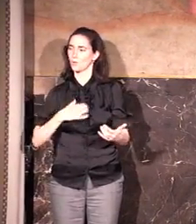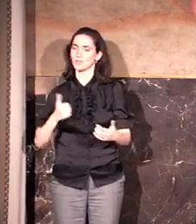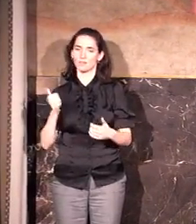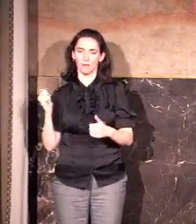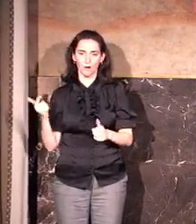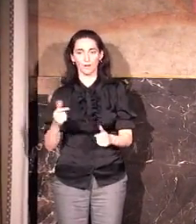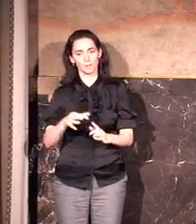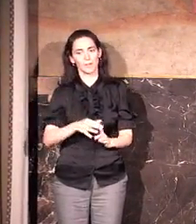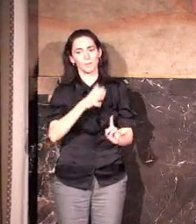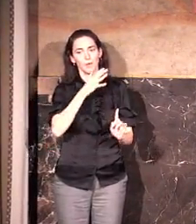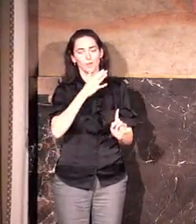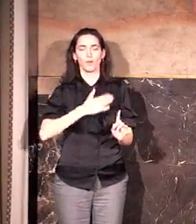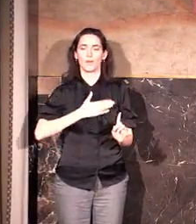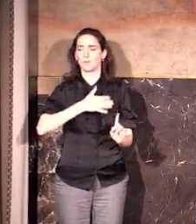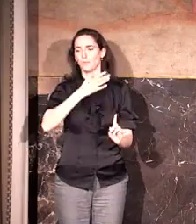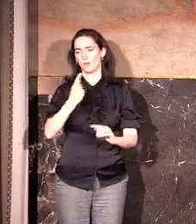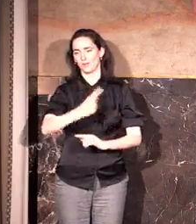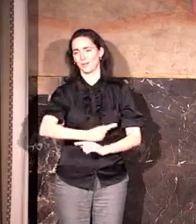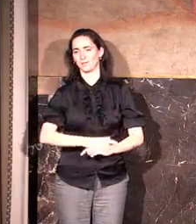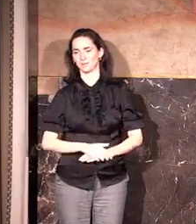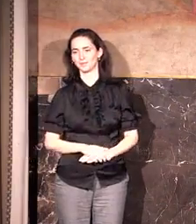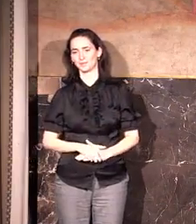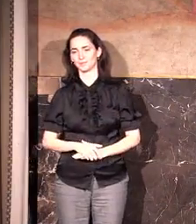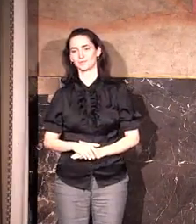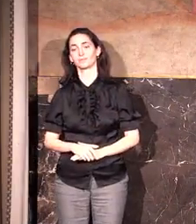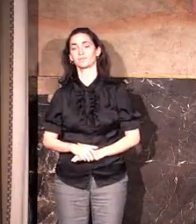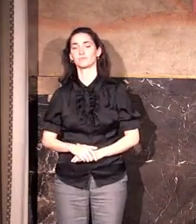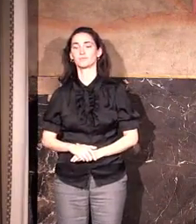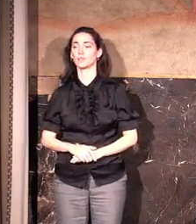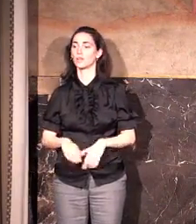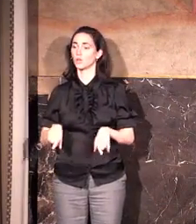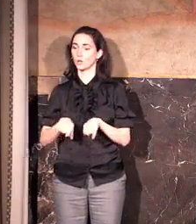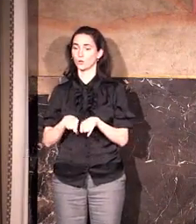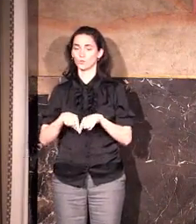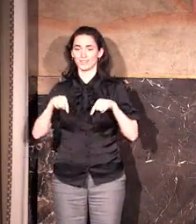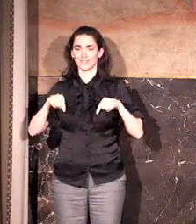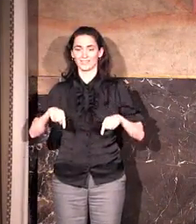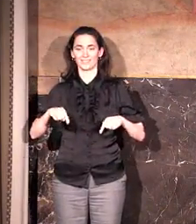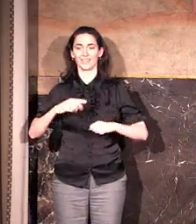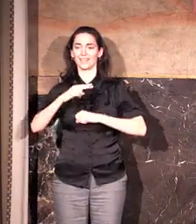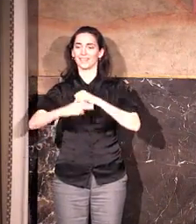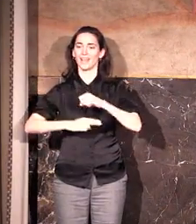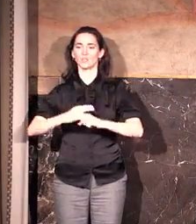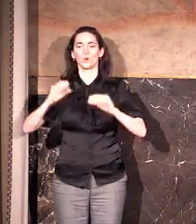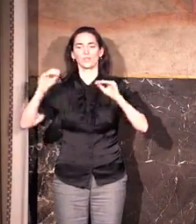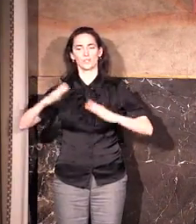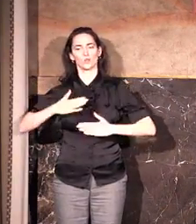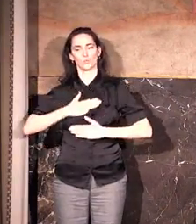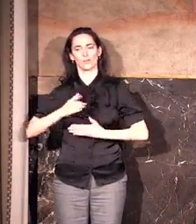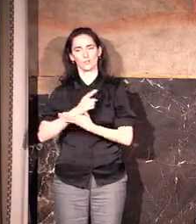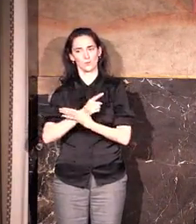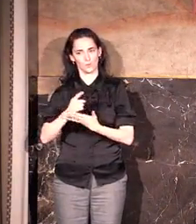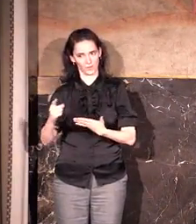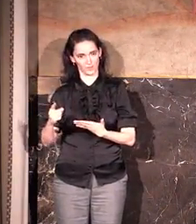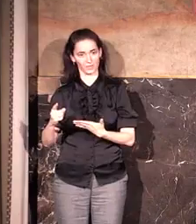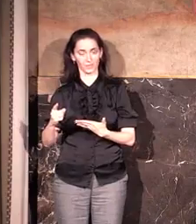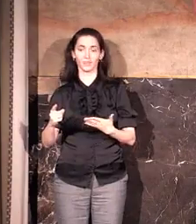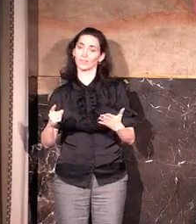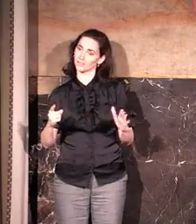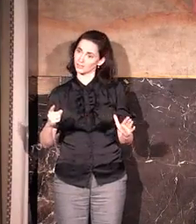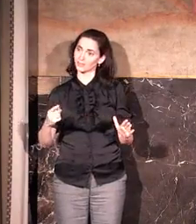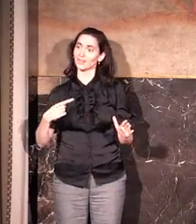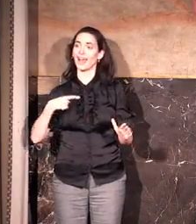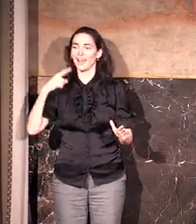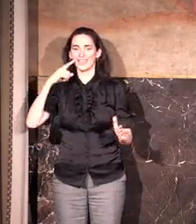the mothers, a happy Mother's Day. This is also National Teacher Appreciation Week, and I strongly suspect that there are a lot of people with a